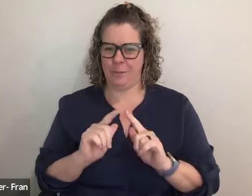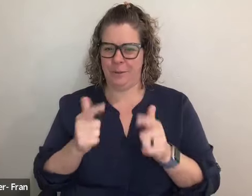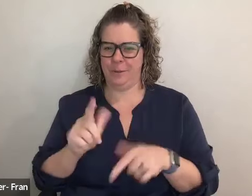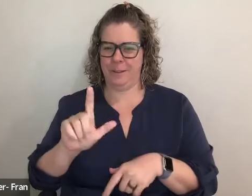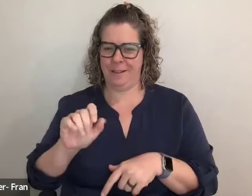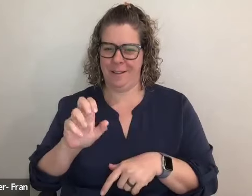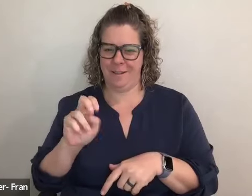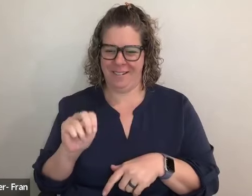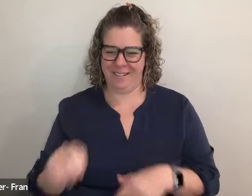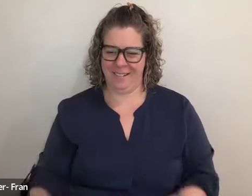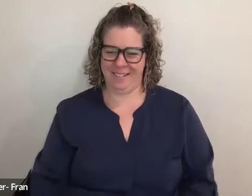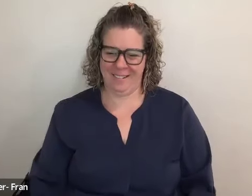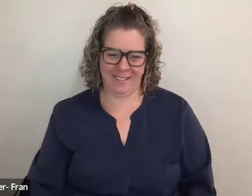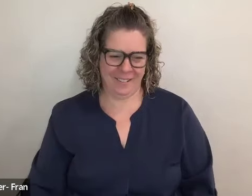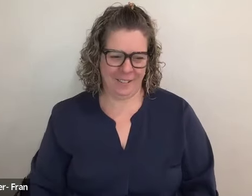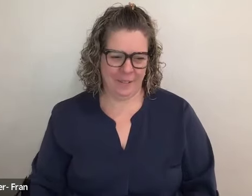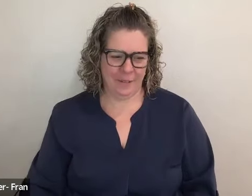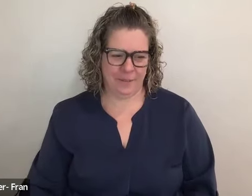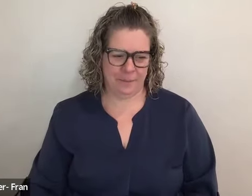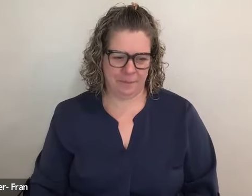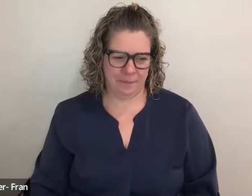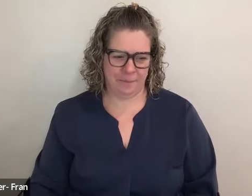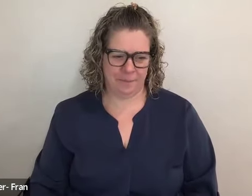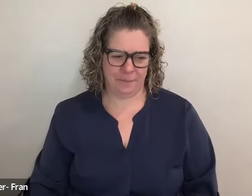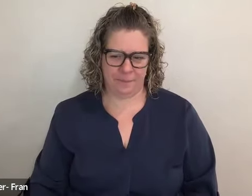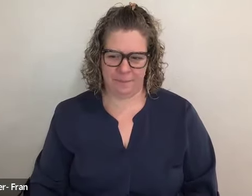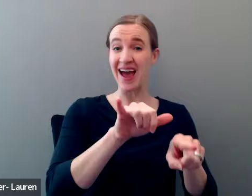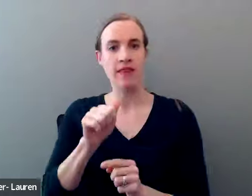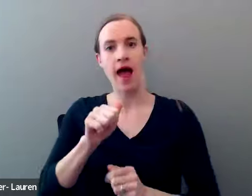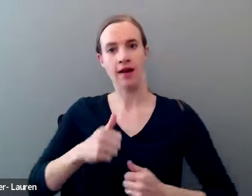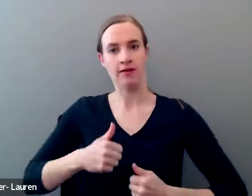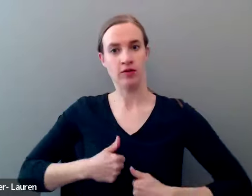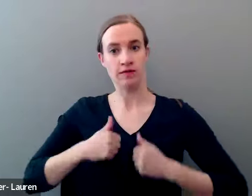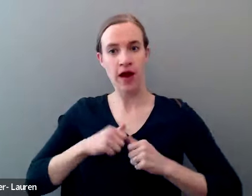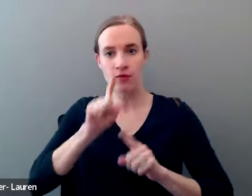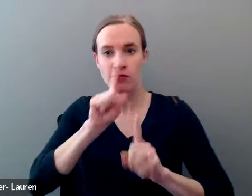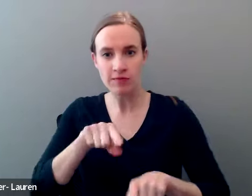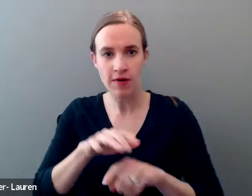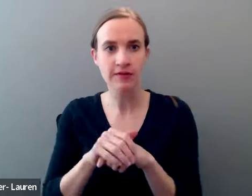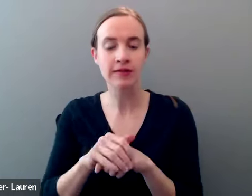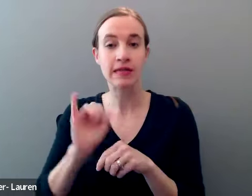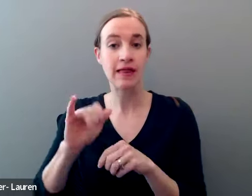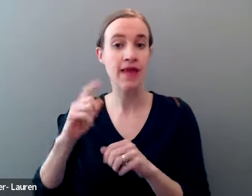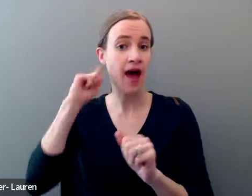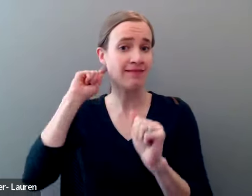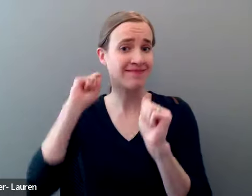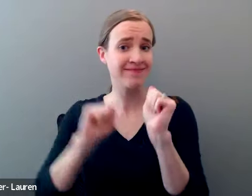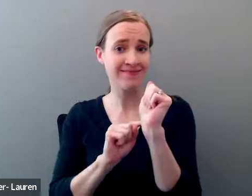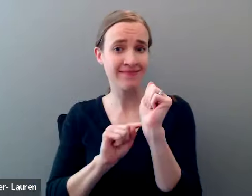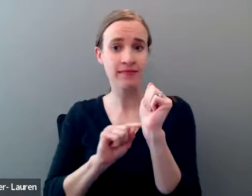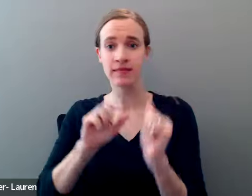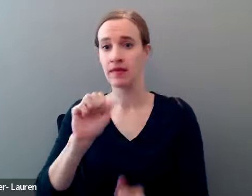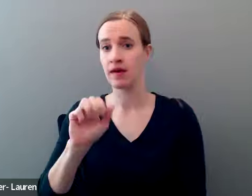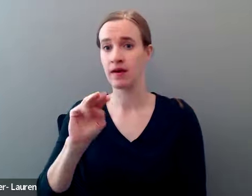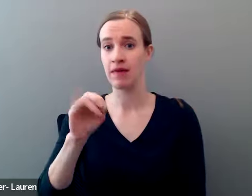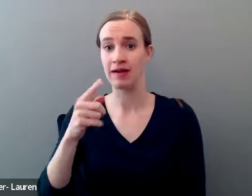So the survival responses, highlighting the amygdala's job. Survival responses are